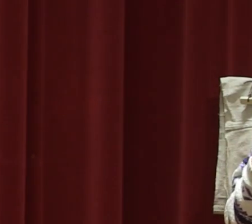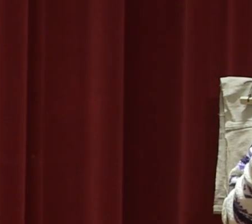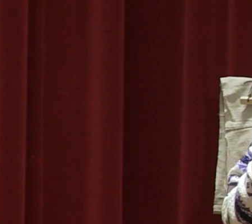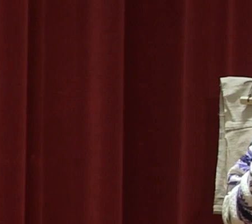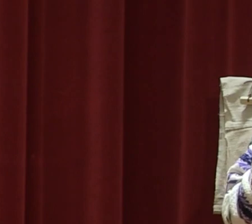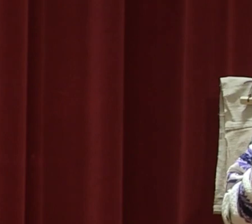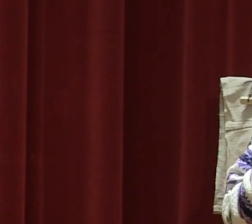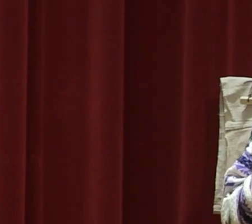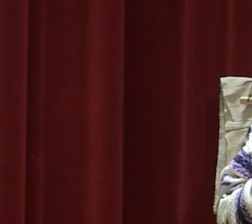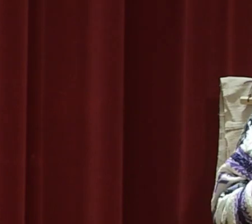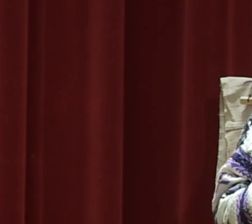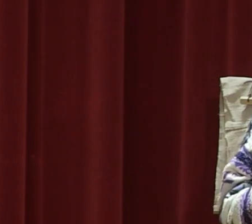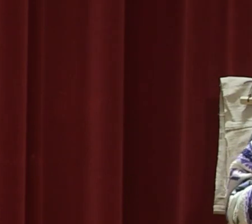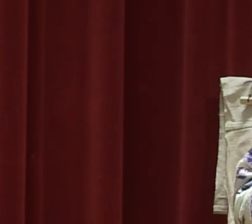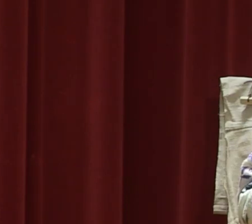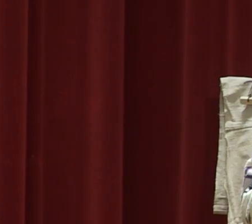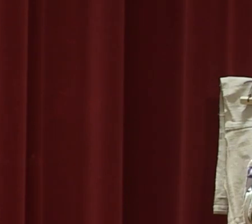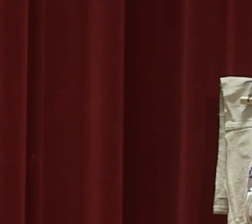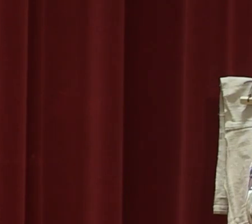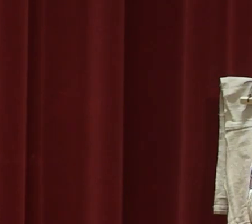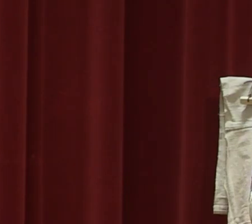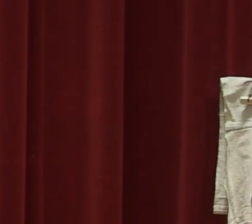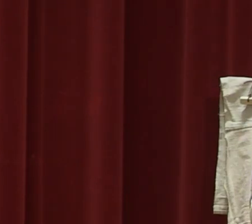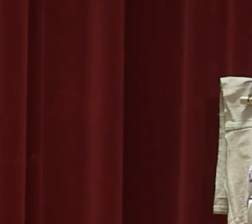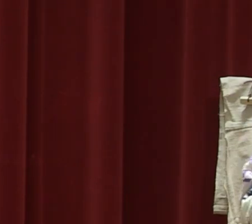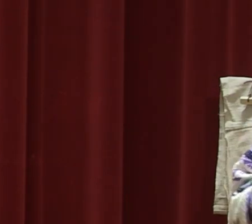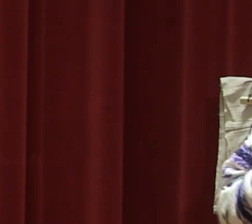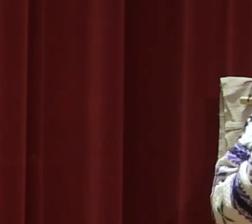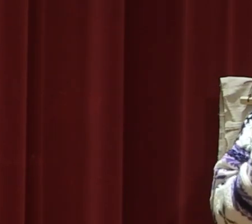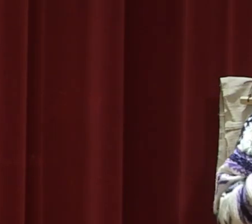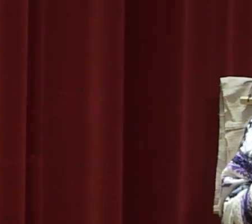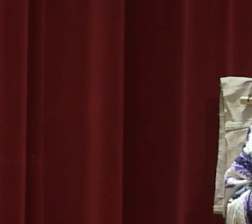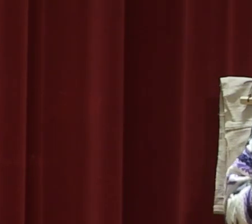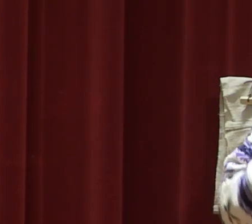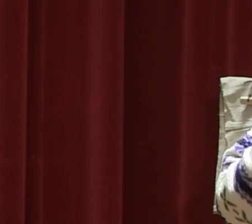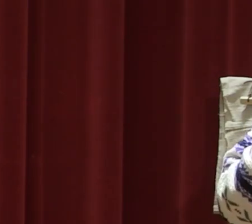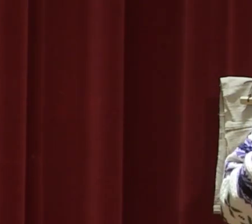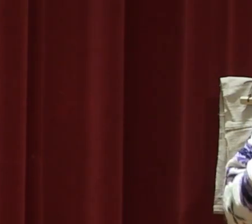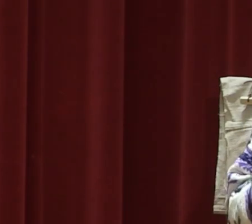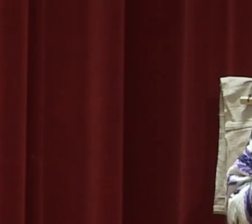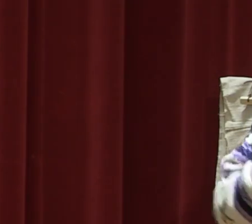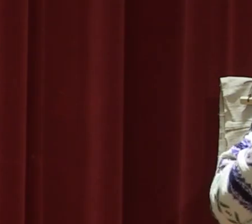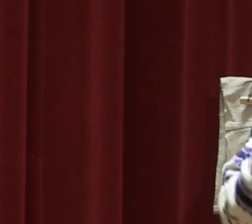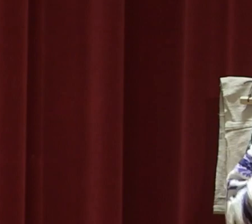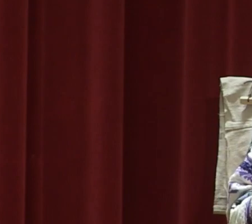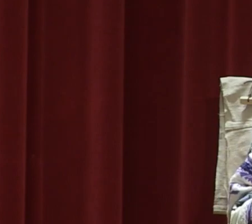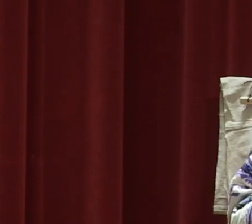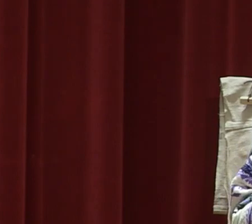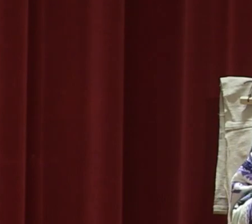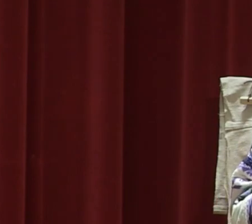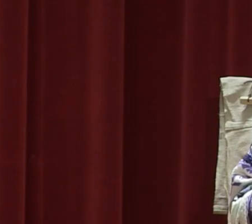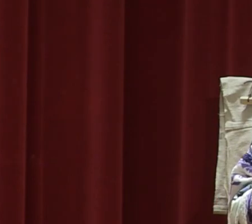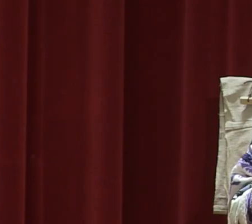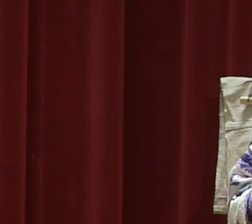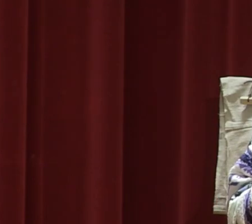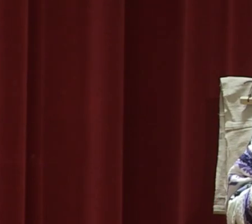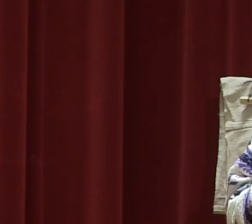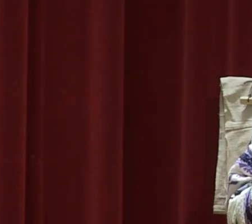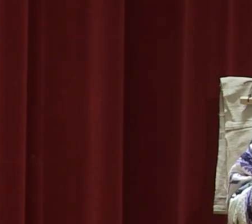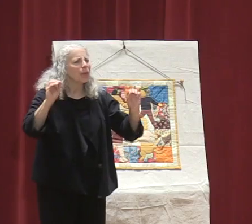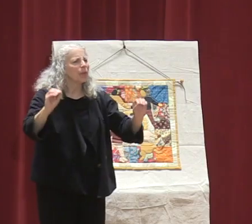drum. We haven't had a night of music like that for such a long